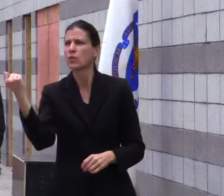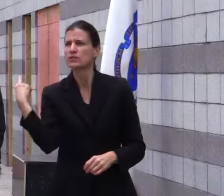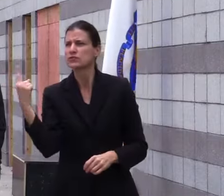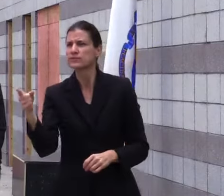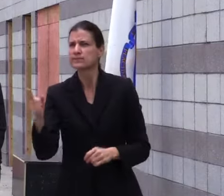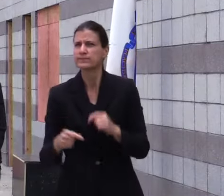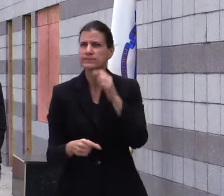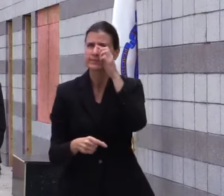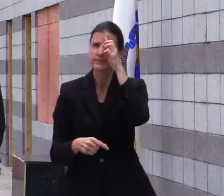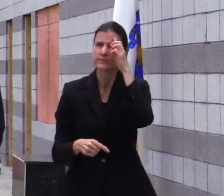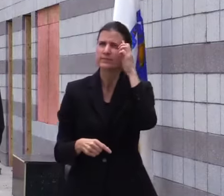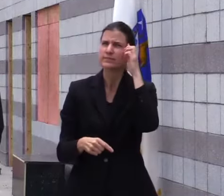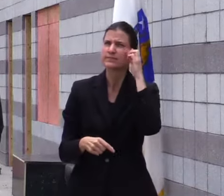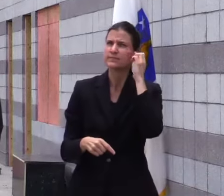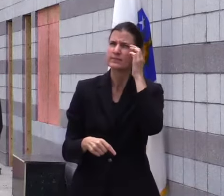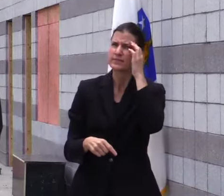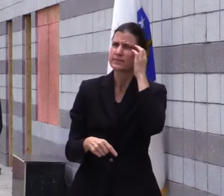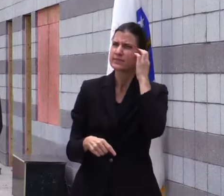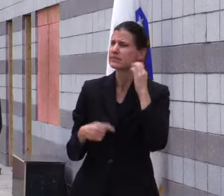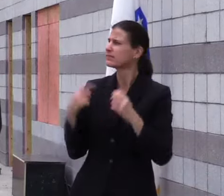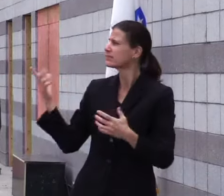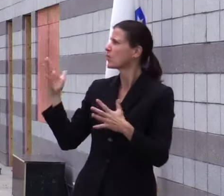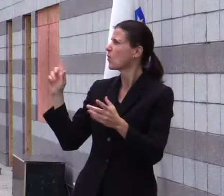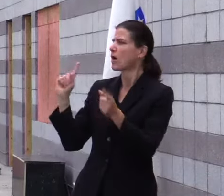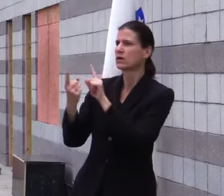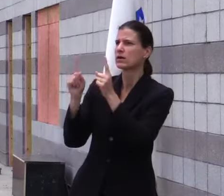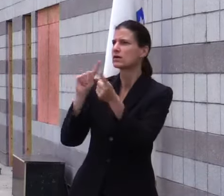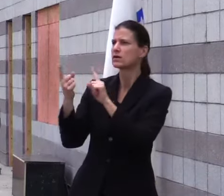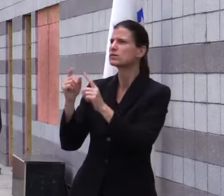Trying to limit the number of times we take our masks off and put them back on.